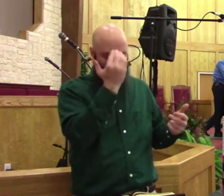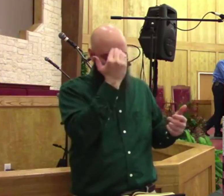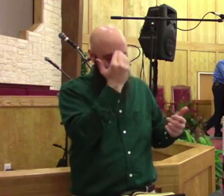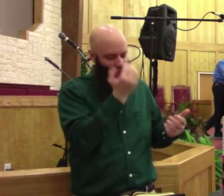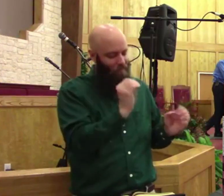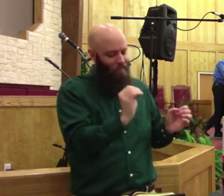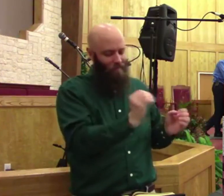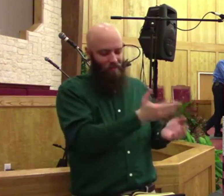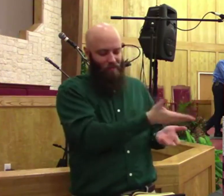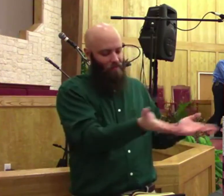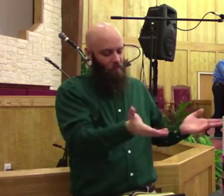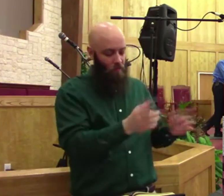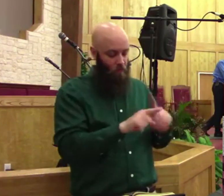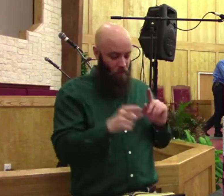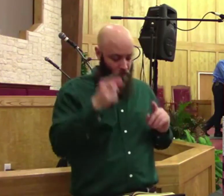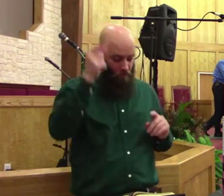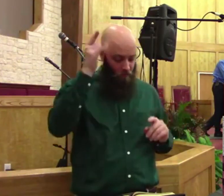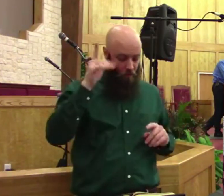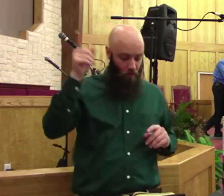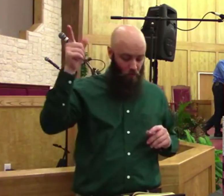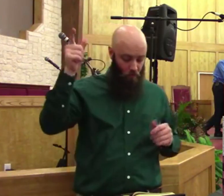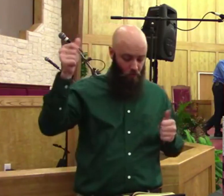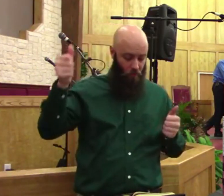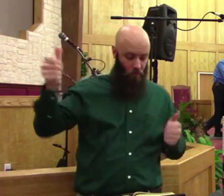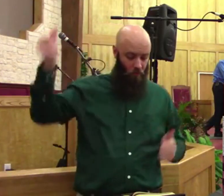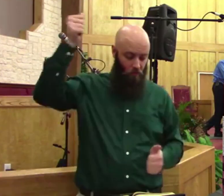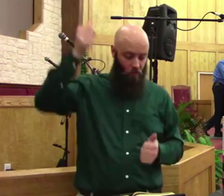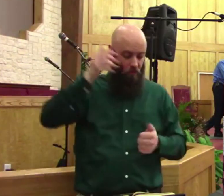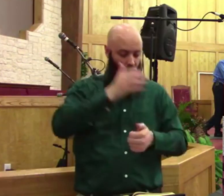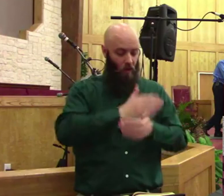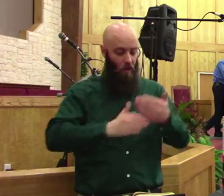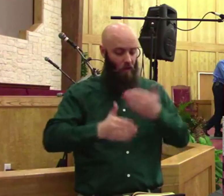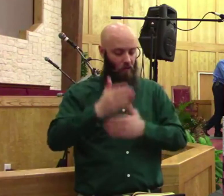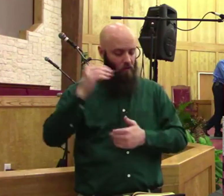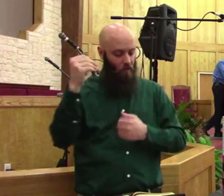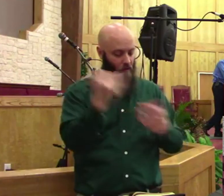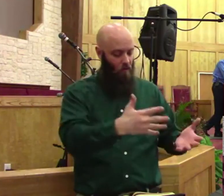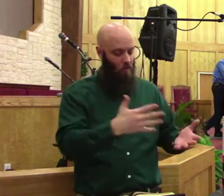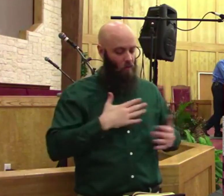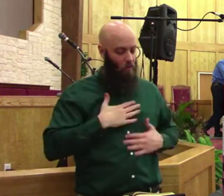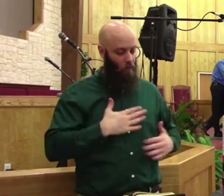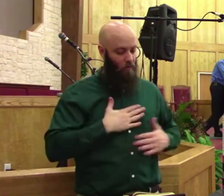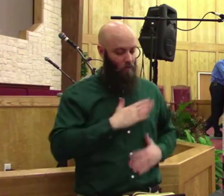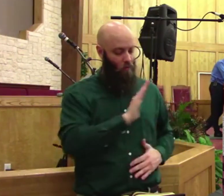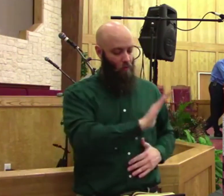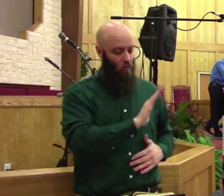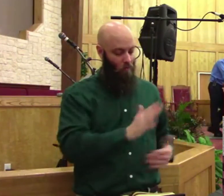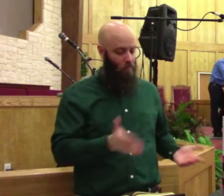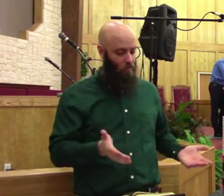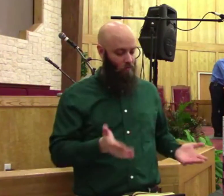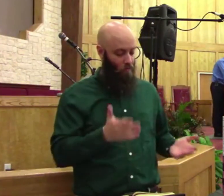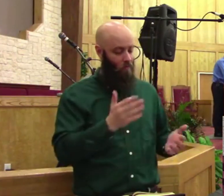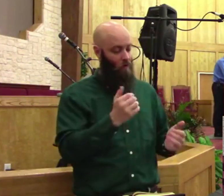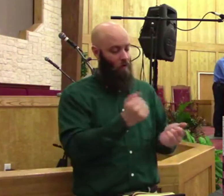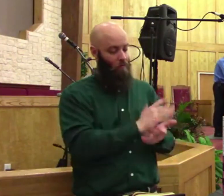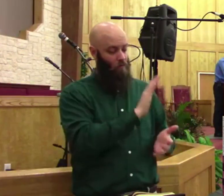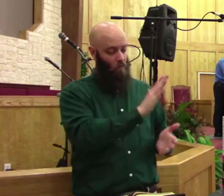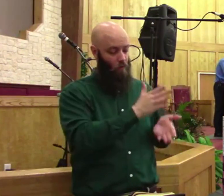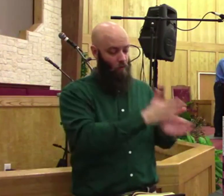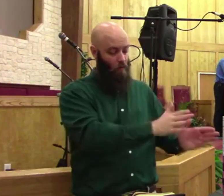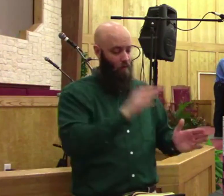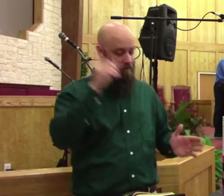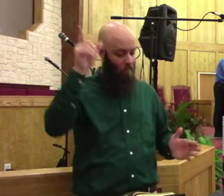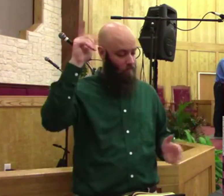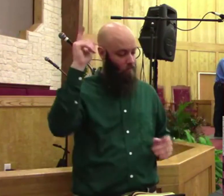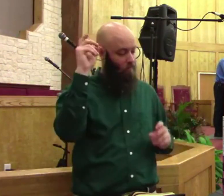God in whose hand is your breath and whose are all your ways you have